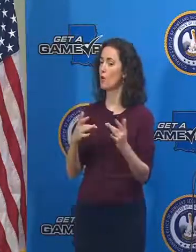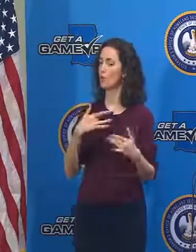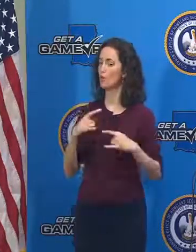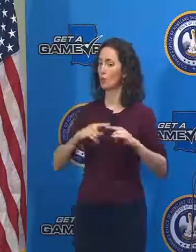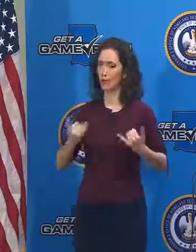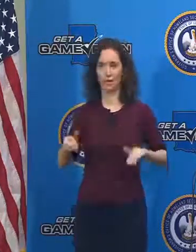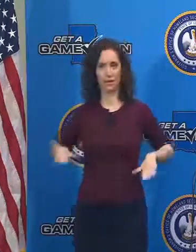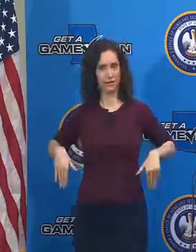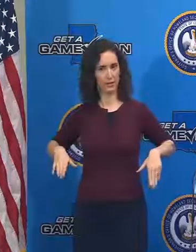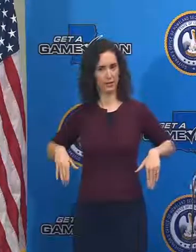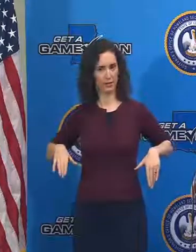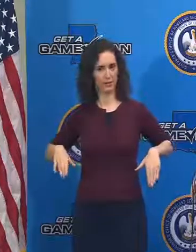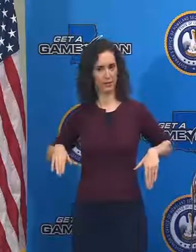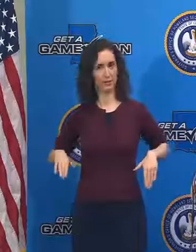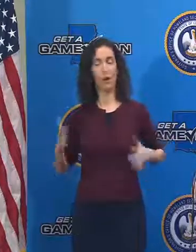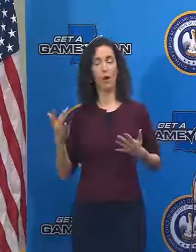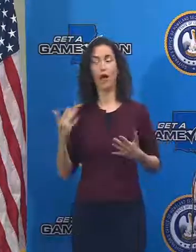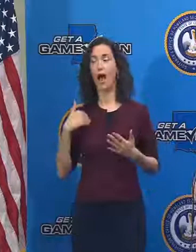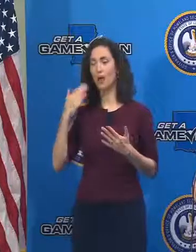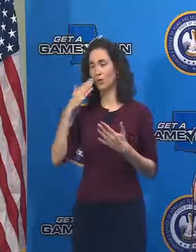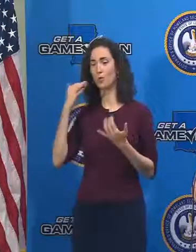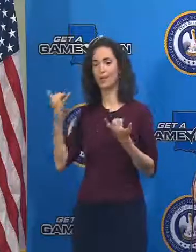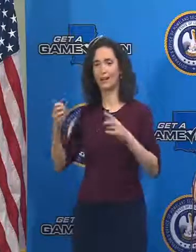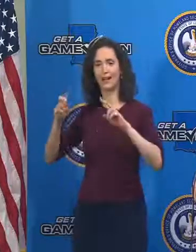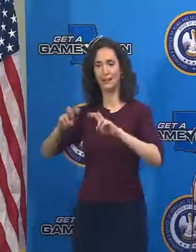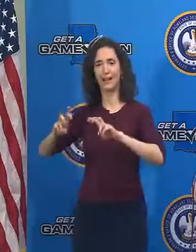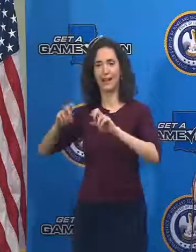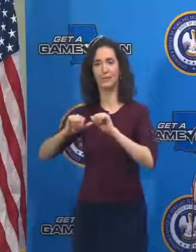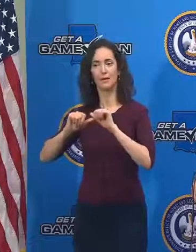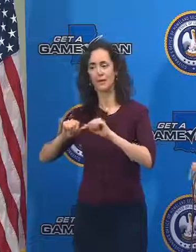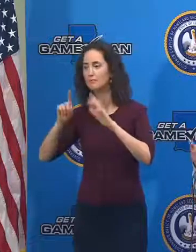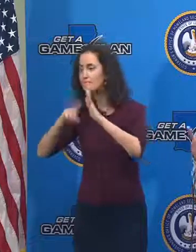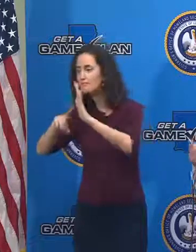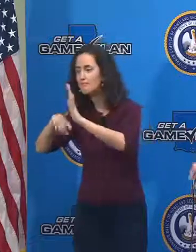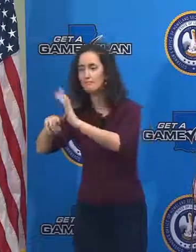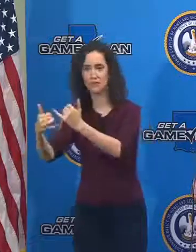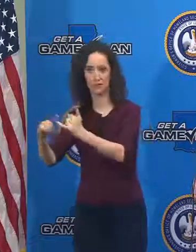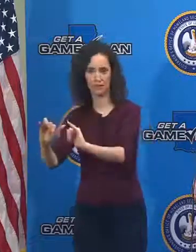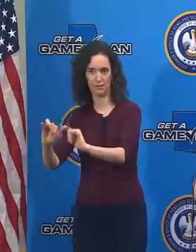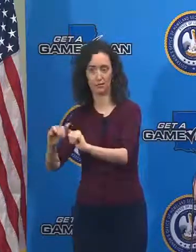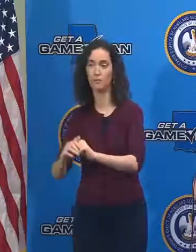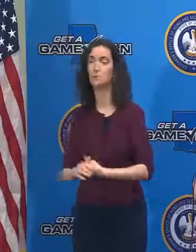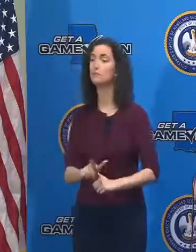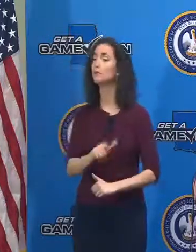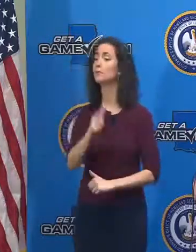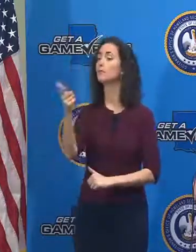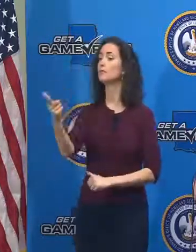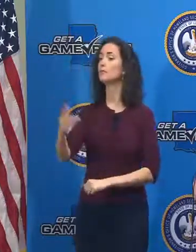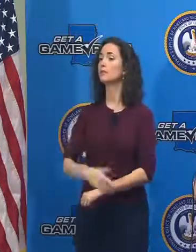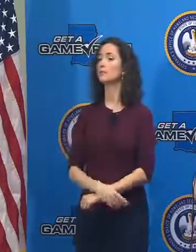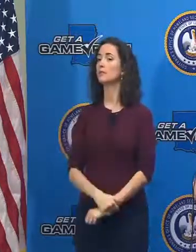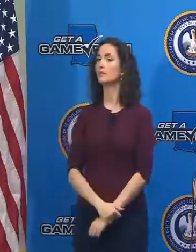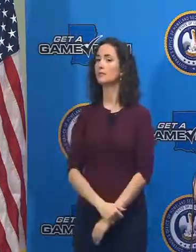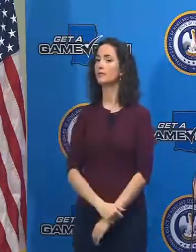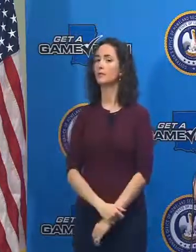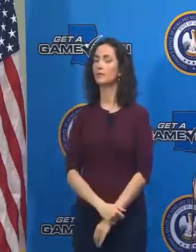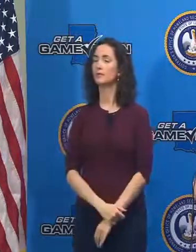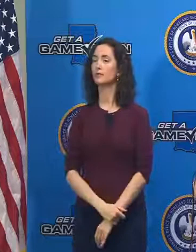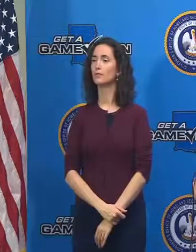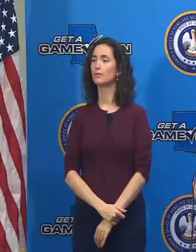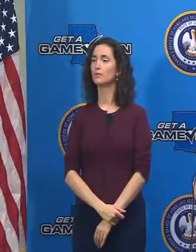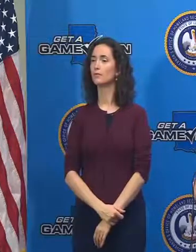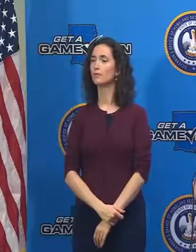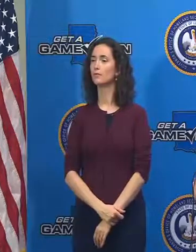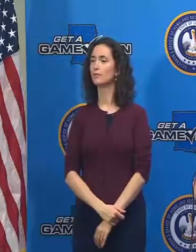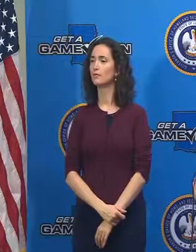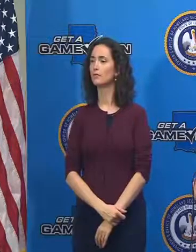moment, because I know that those assessments do continue. Yes, ma'am. Governor, I've been told that there